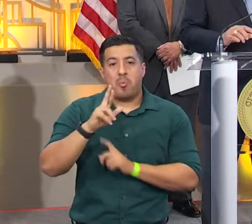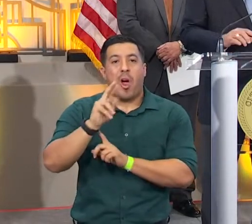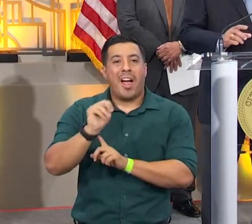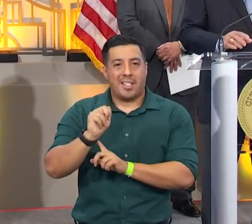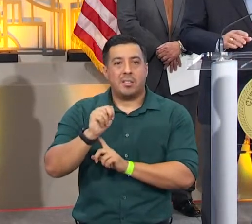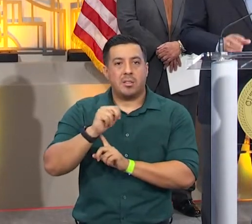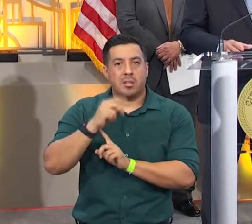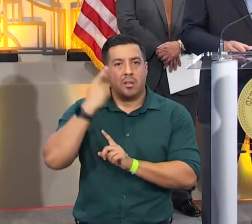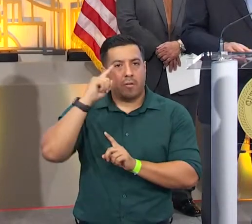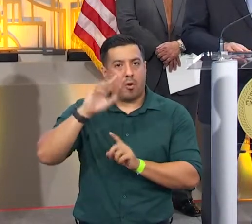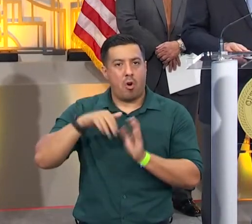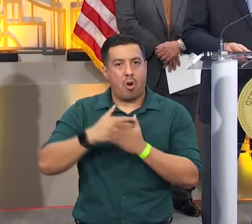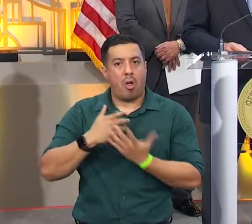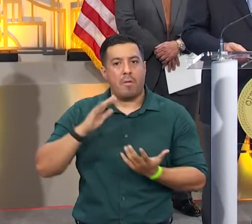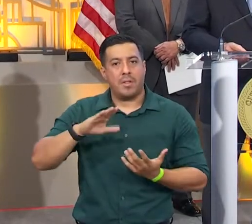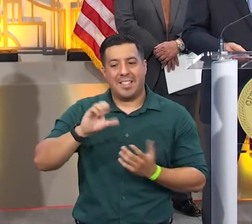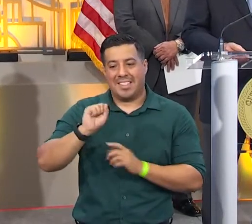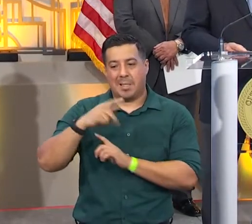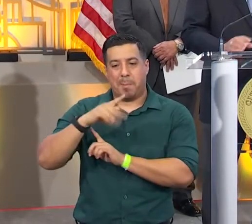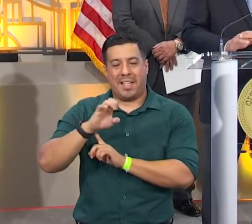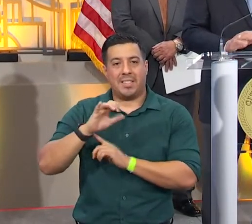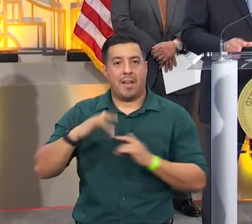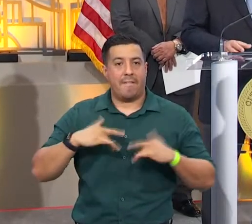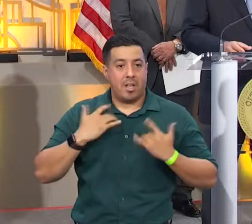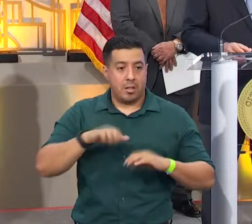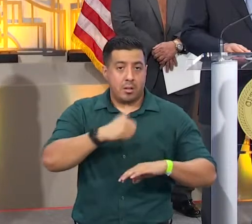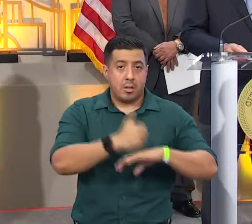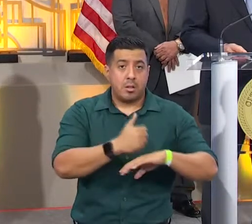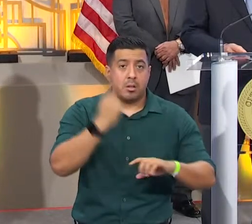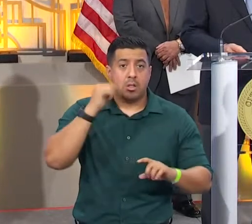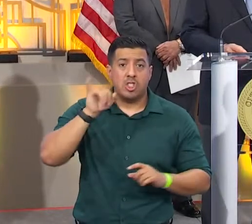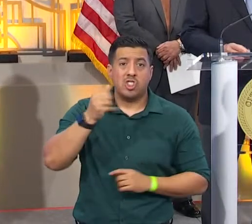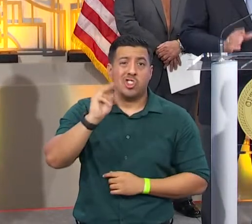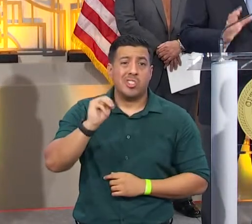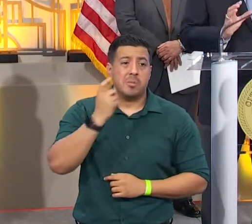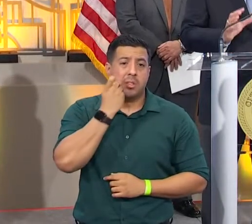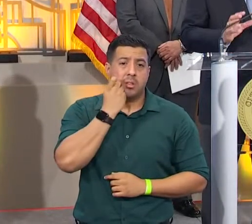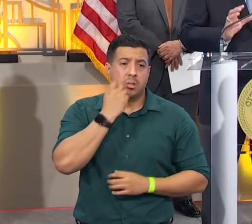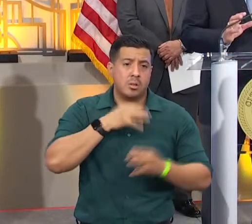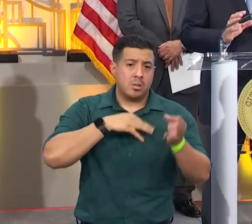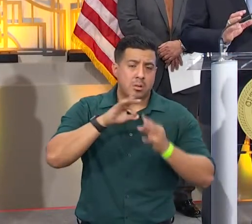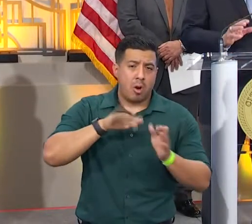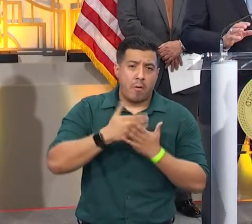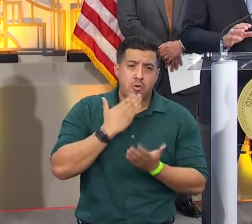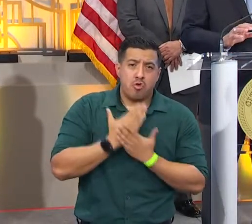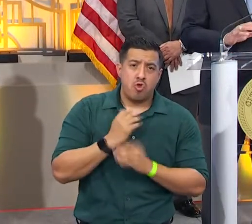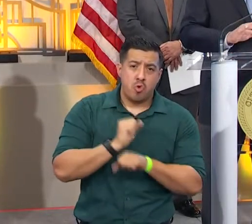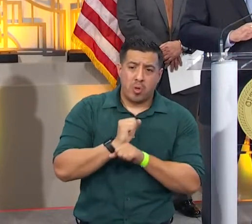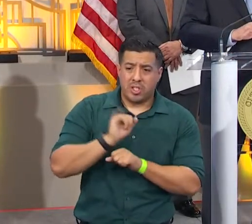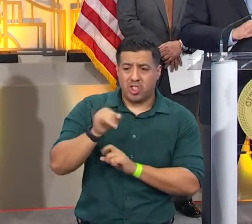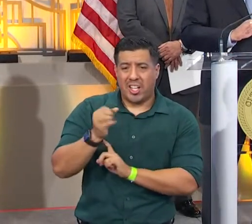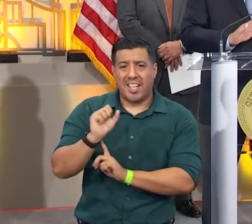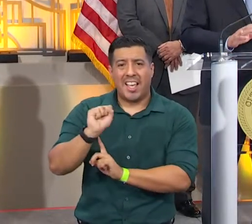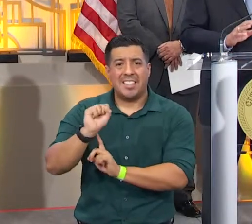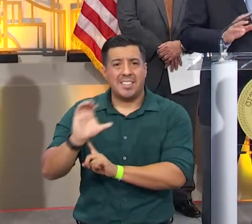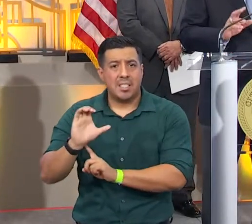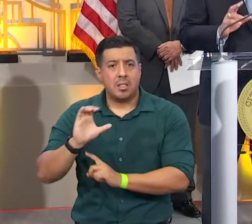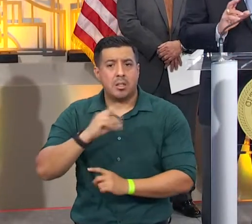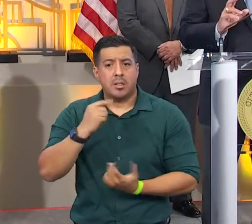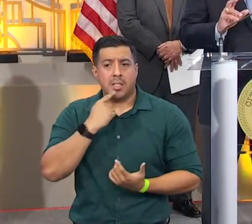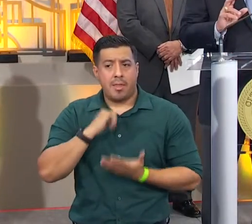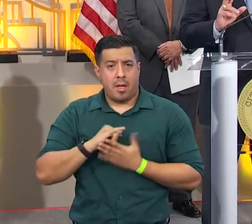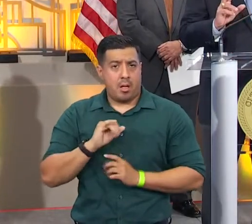for our inaugural State of Space event. And at the event, Jim spoke about the incredible work happening at JSC and said